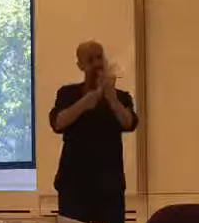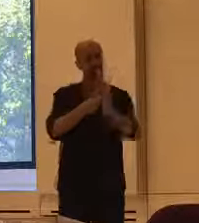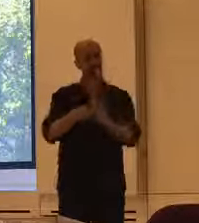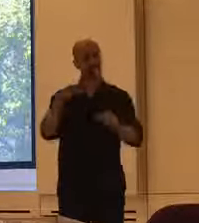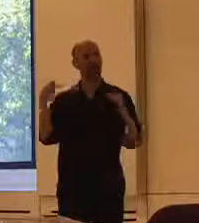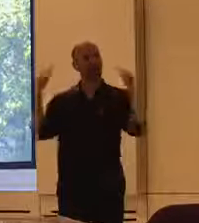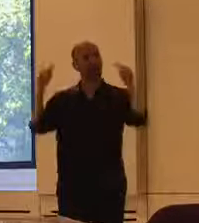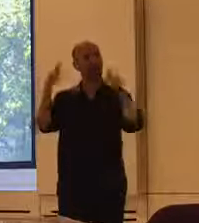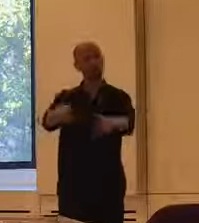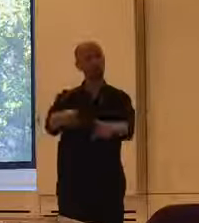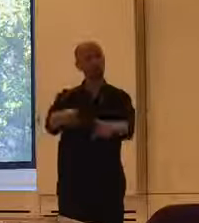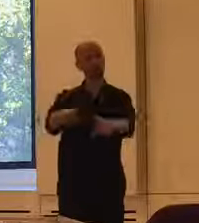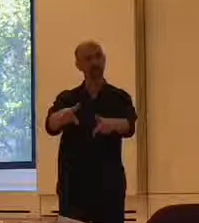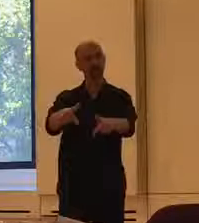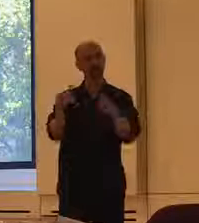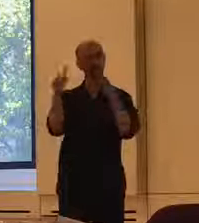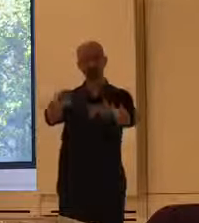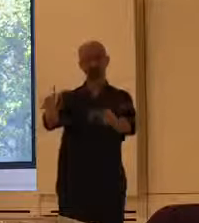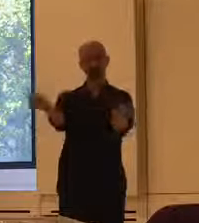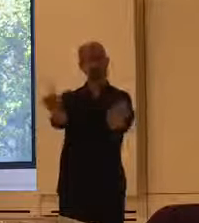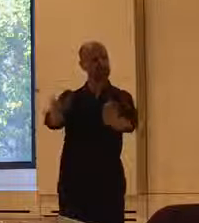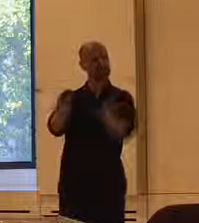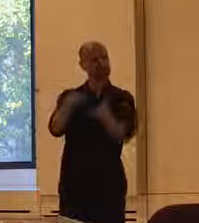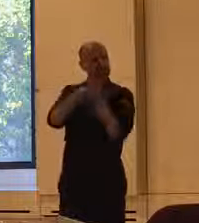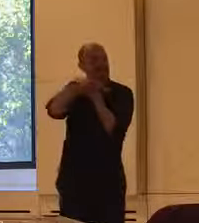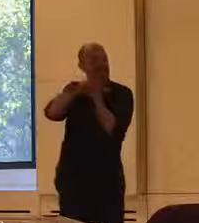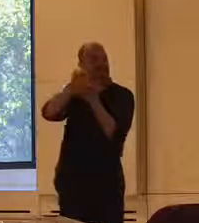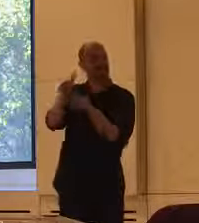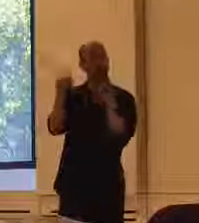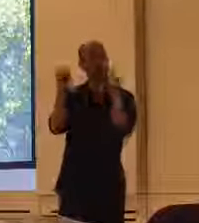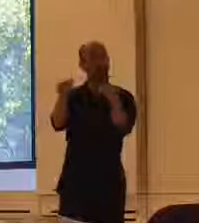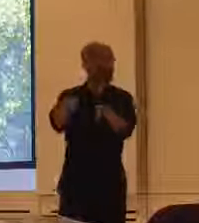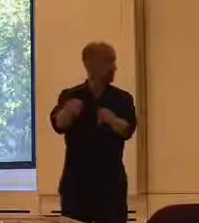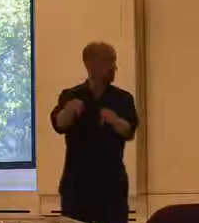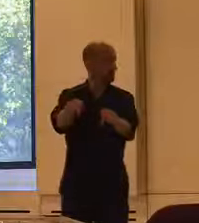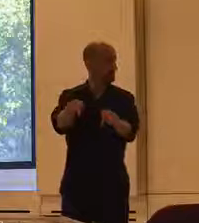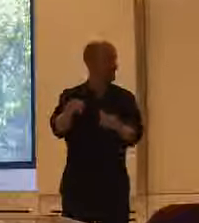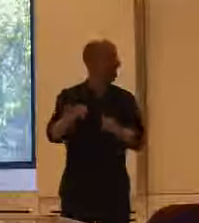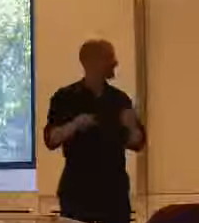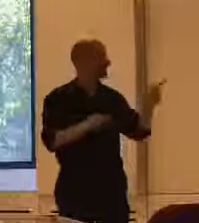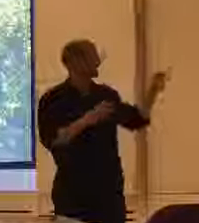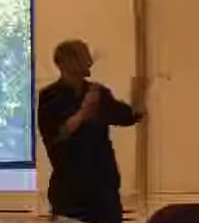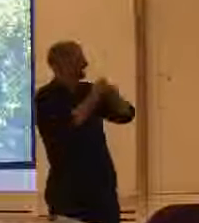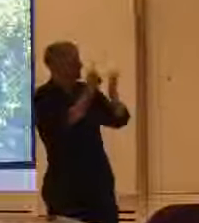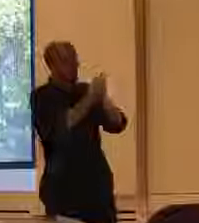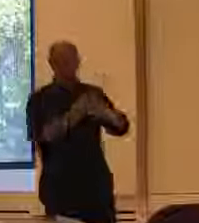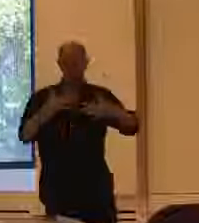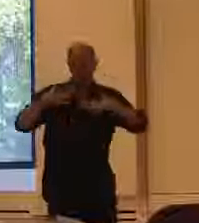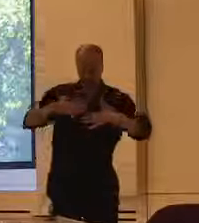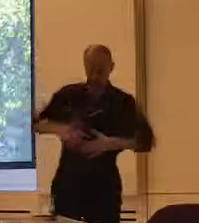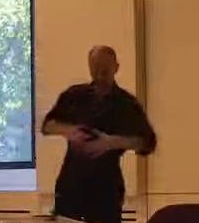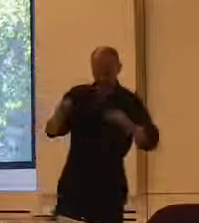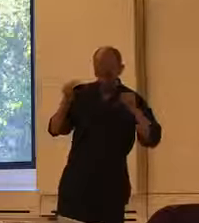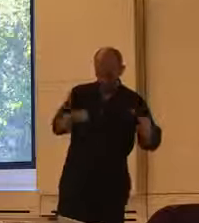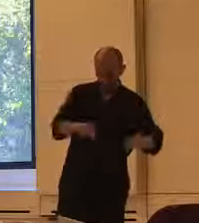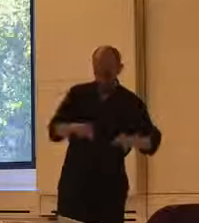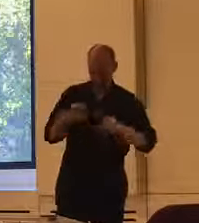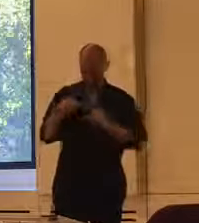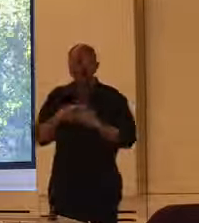they've endorsed this, and they've said it's abuse, or they've given the definition of abuse. So it's talking about physical